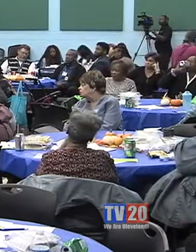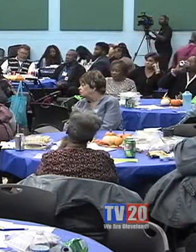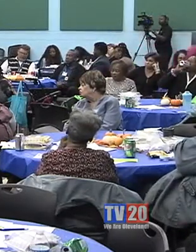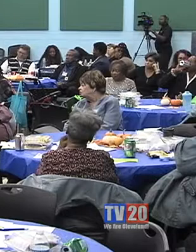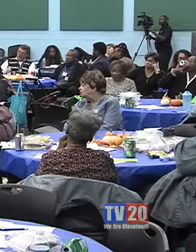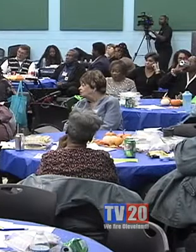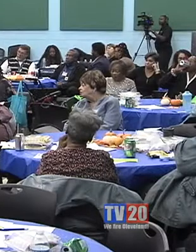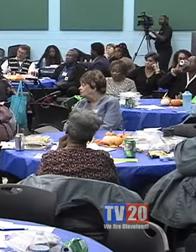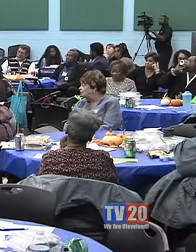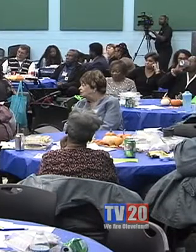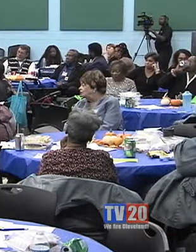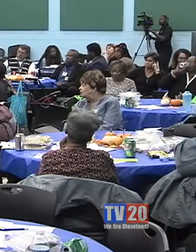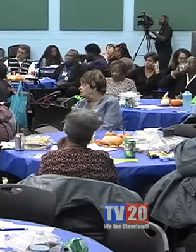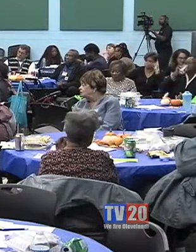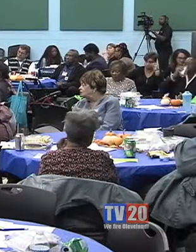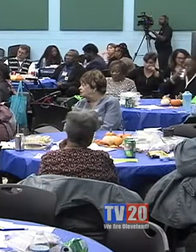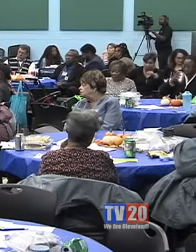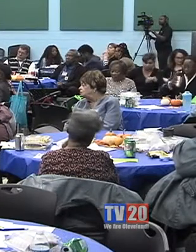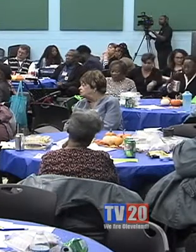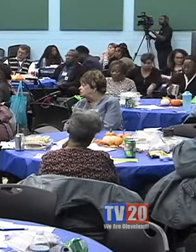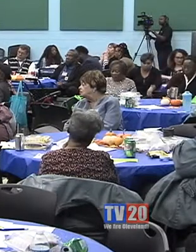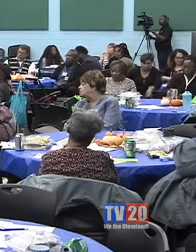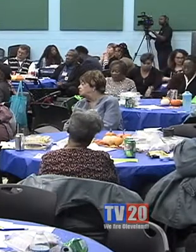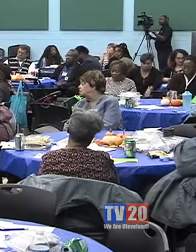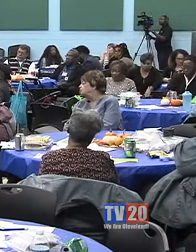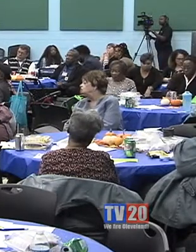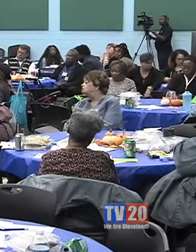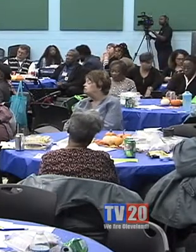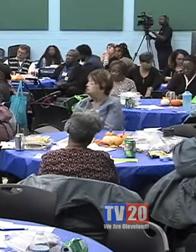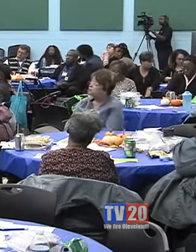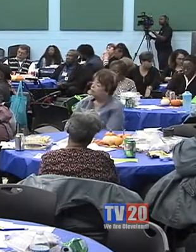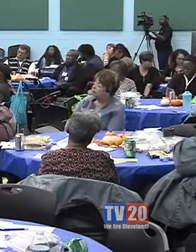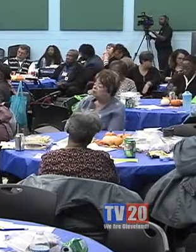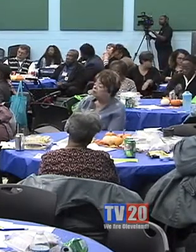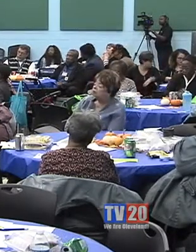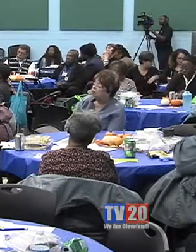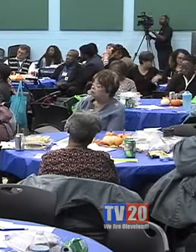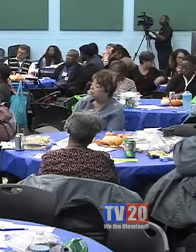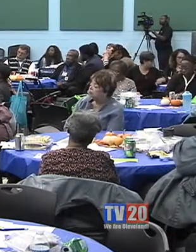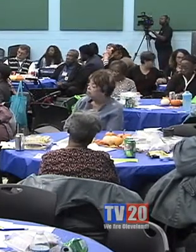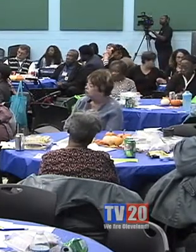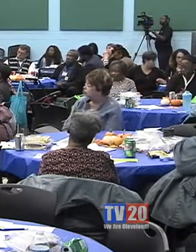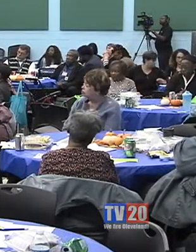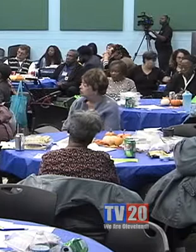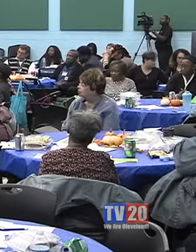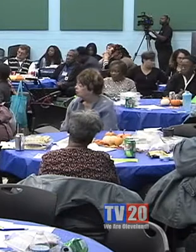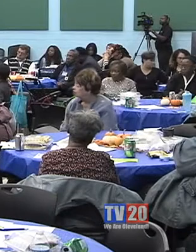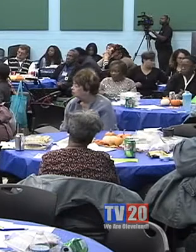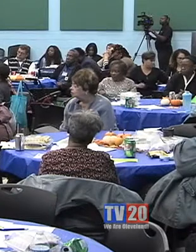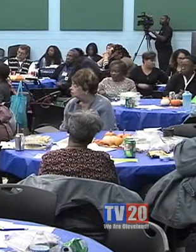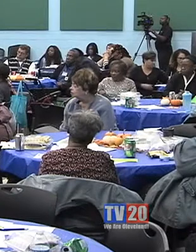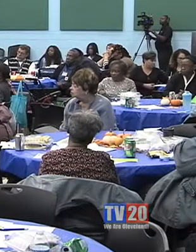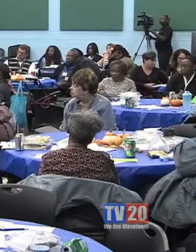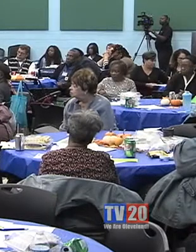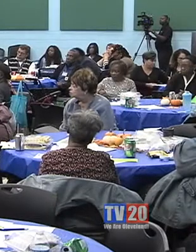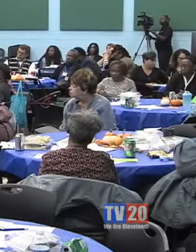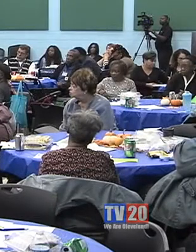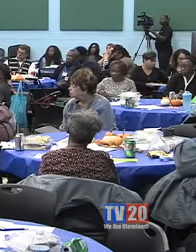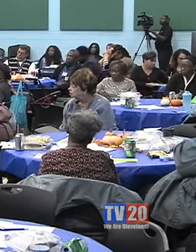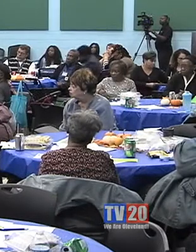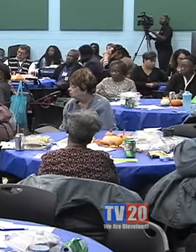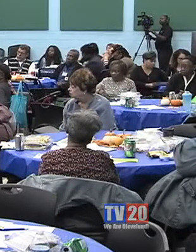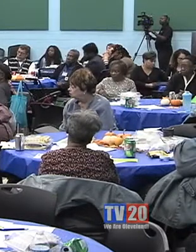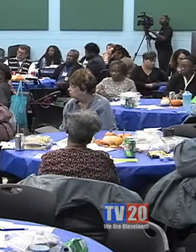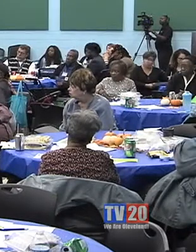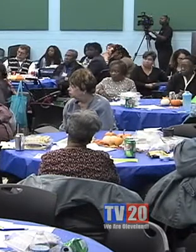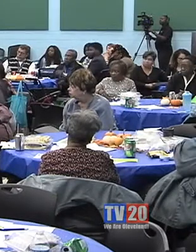closest to the people. And then it's my job to take back what you just told me. And I didn't even think about